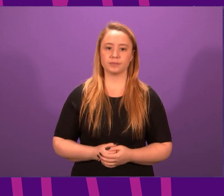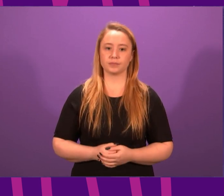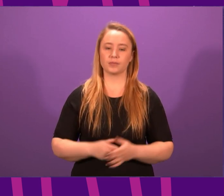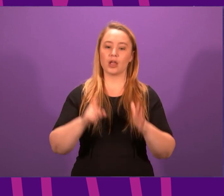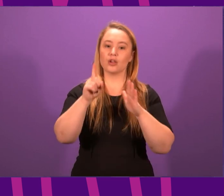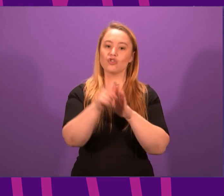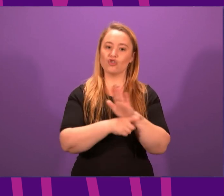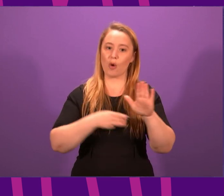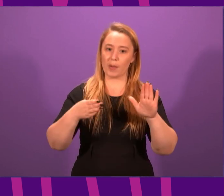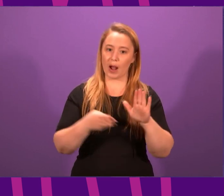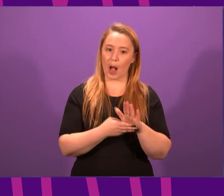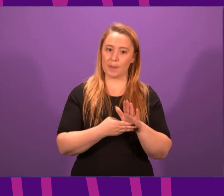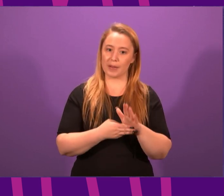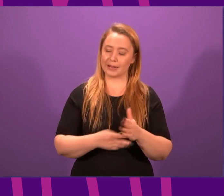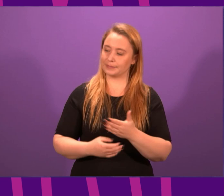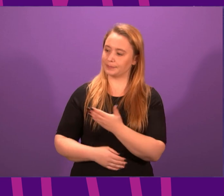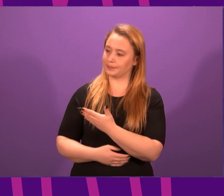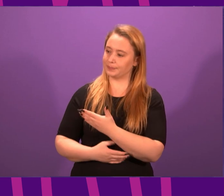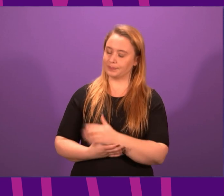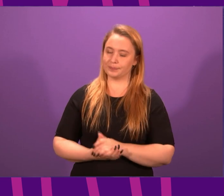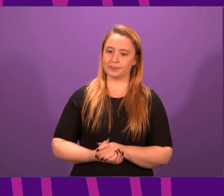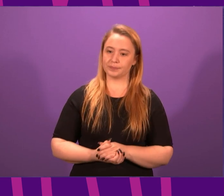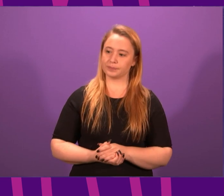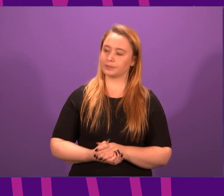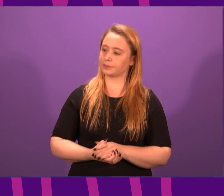Joan McAlpine, please, followed by Kenneth Gibson.